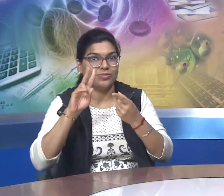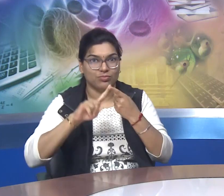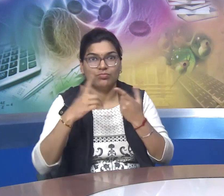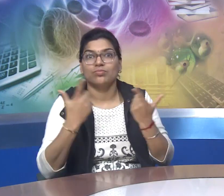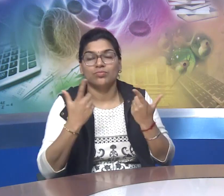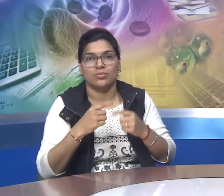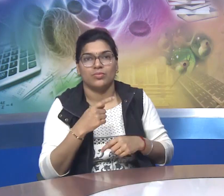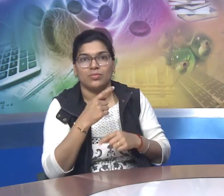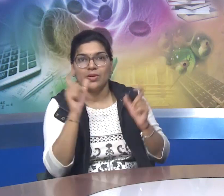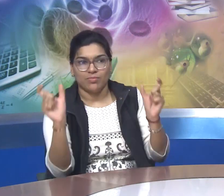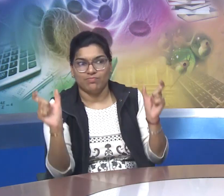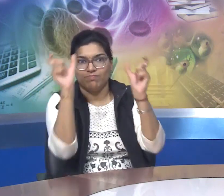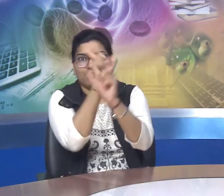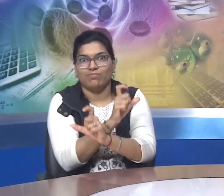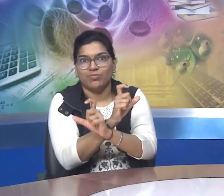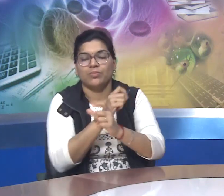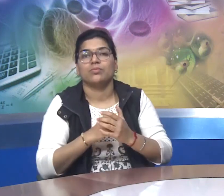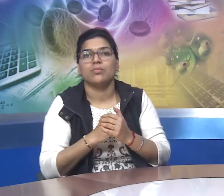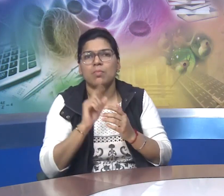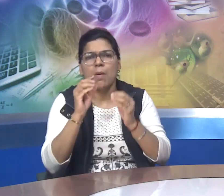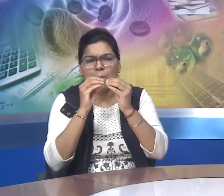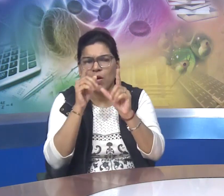my homework is done.